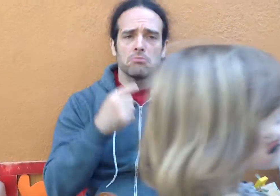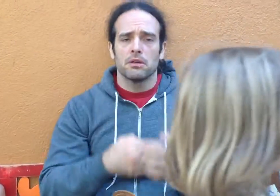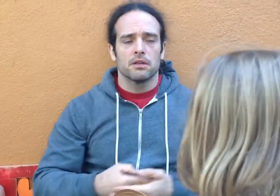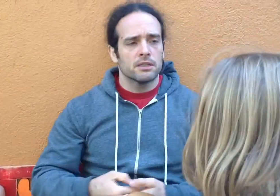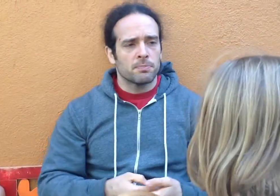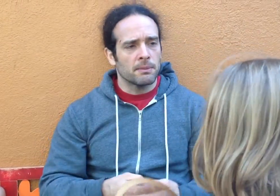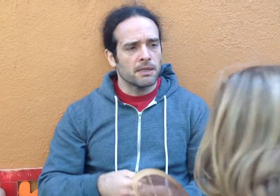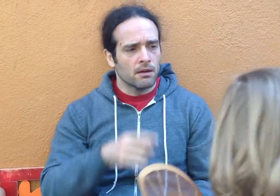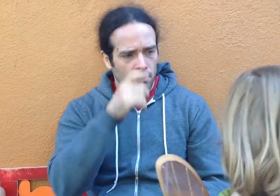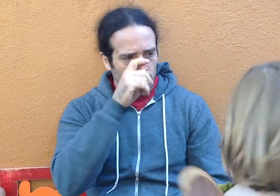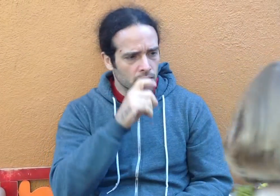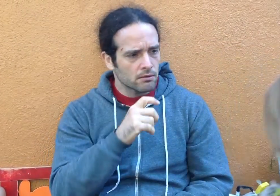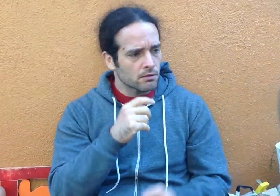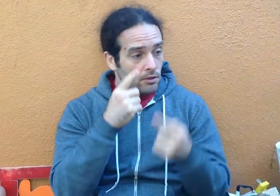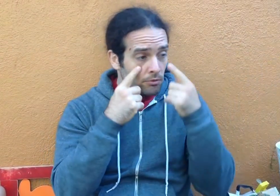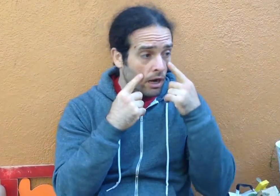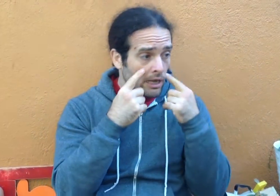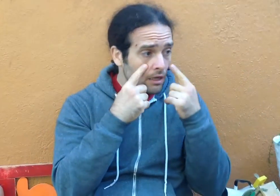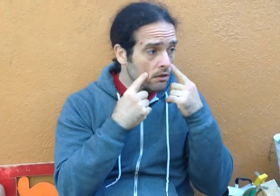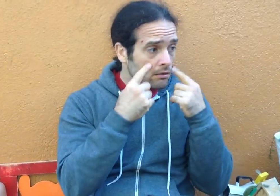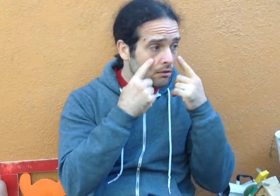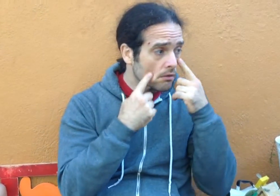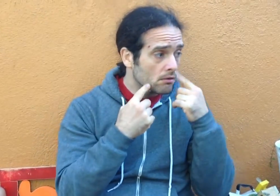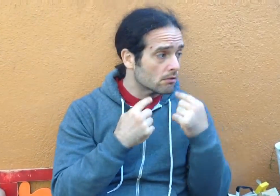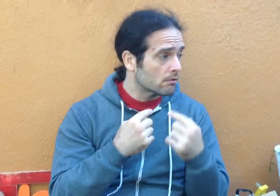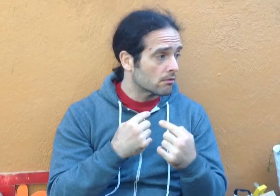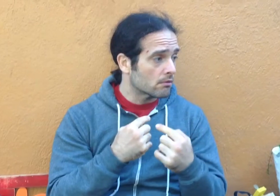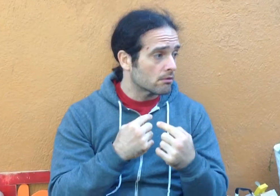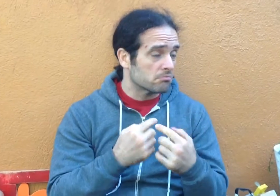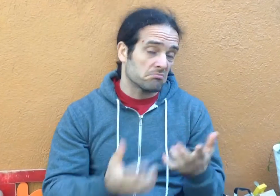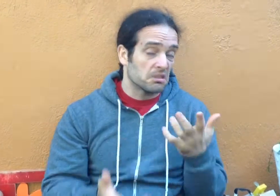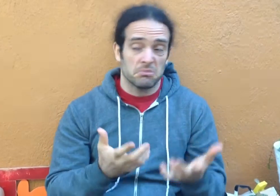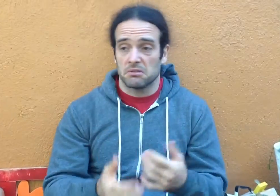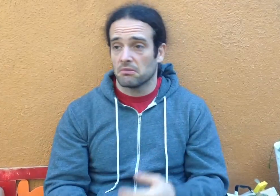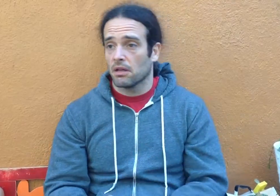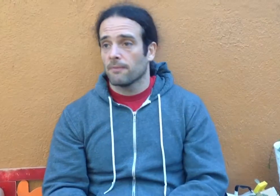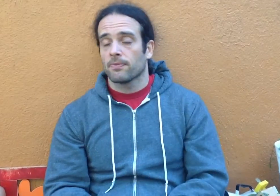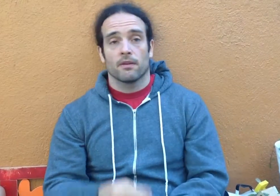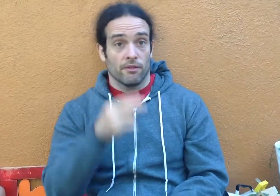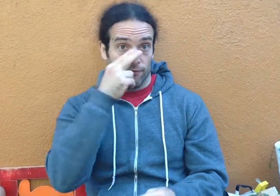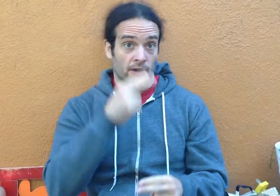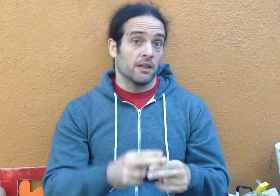Is baby doll crying? Maybe. Fun.